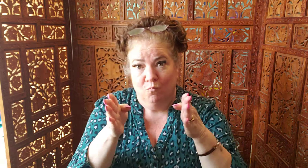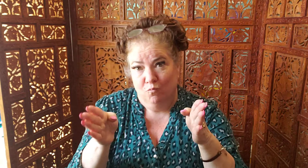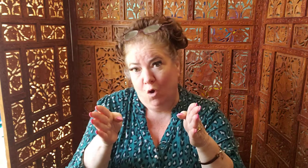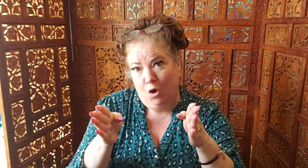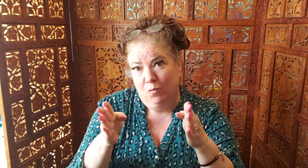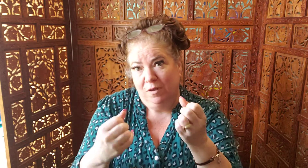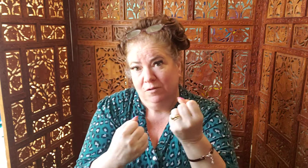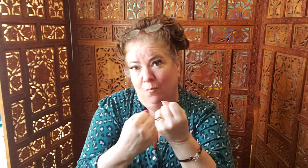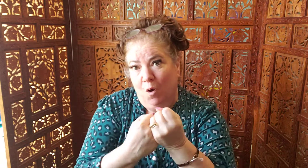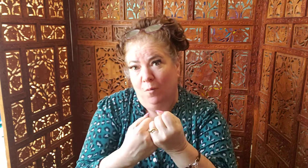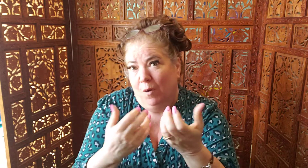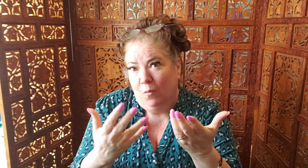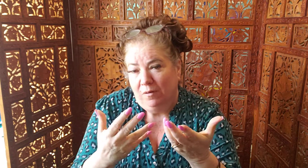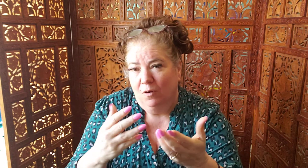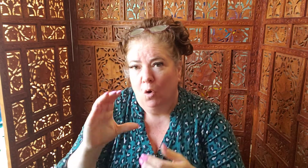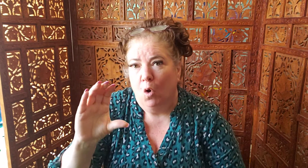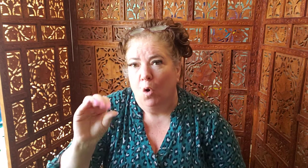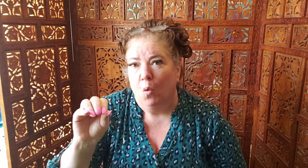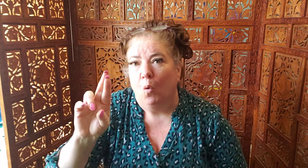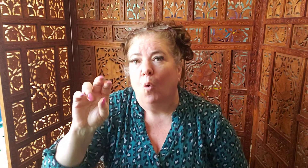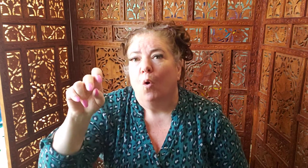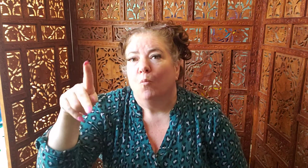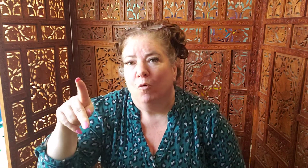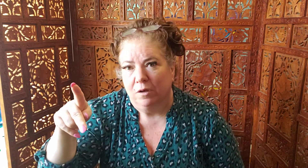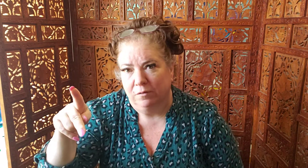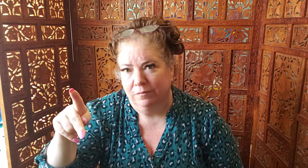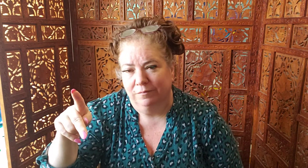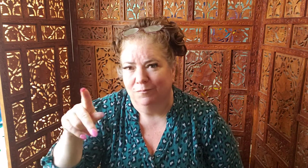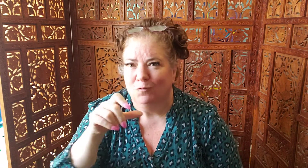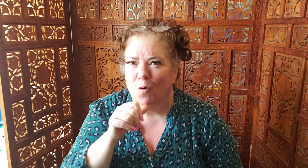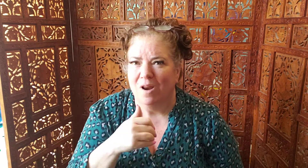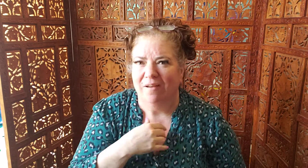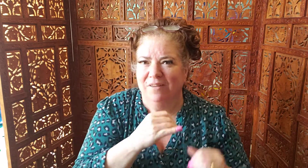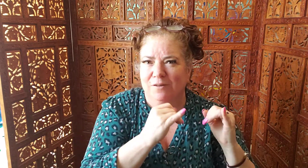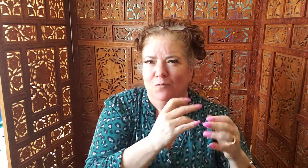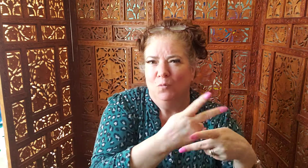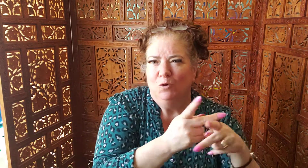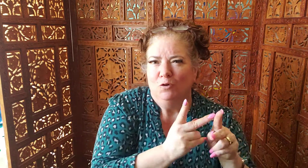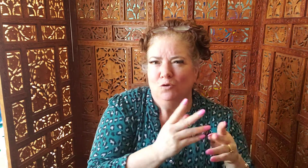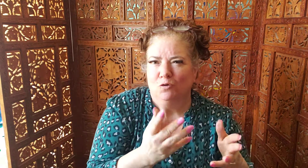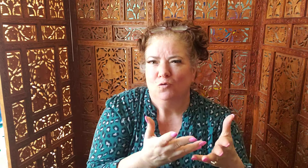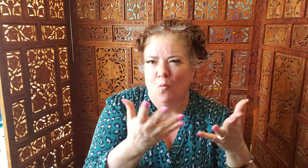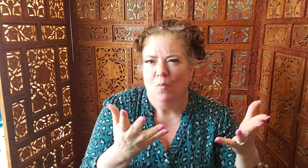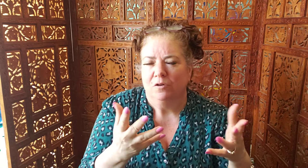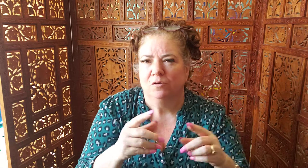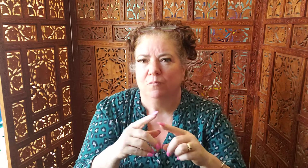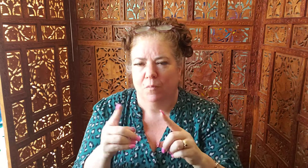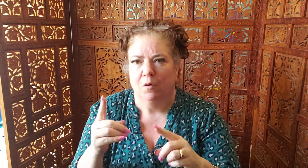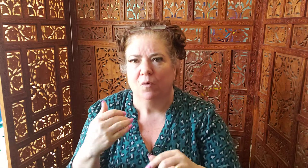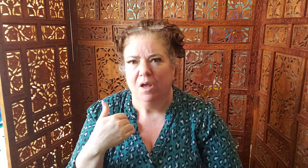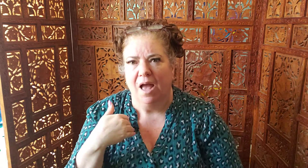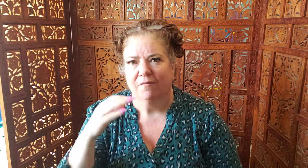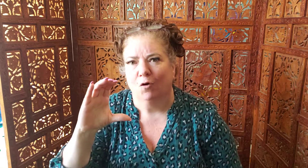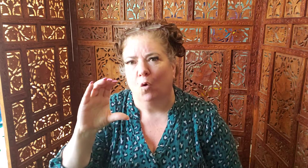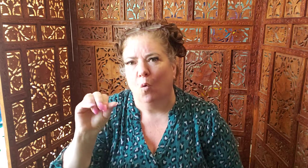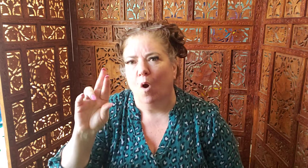the success of the Walt Disney Company. But before the Broadway musical was resurrected by Disney, Disney